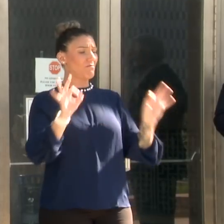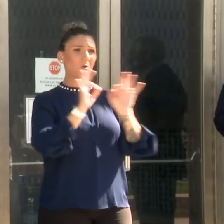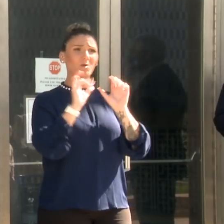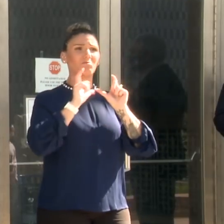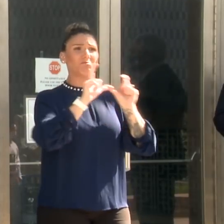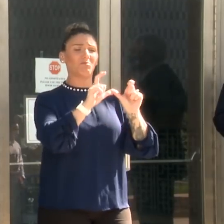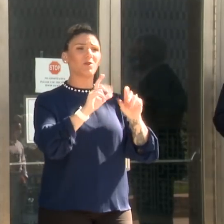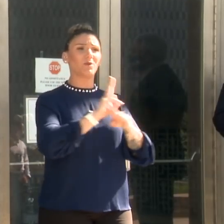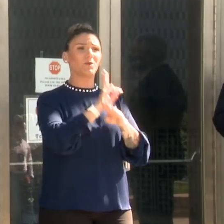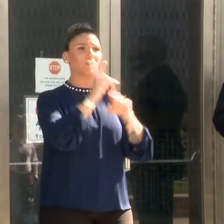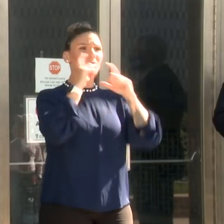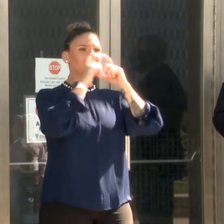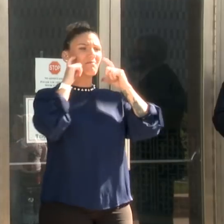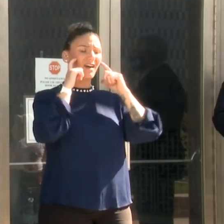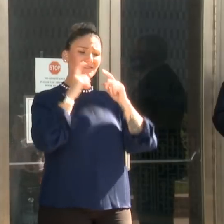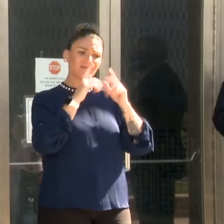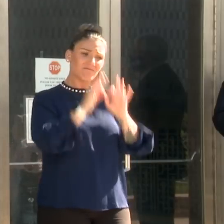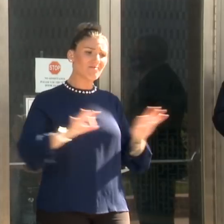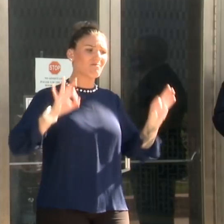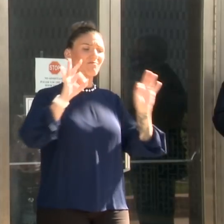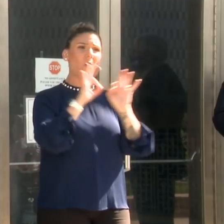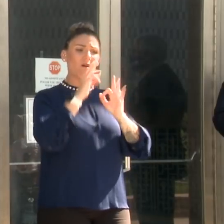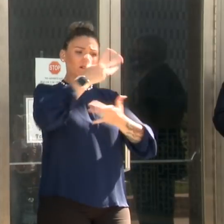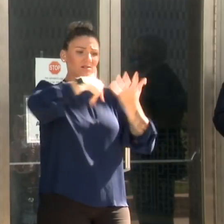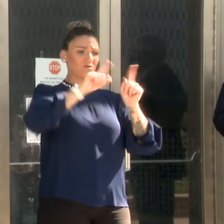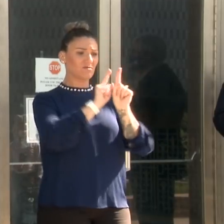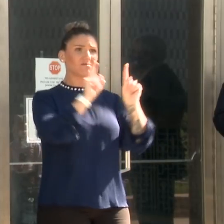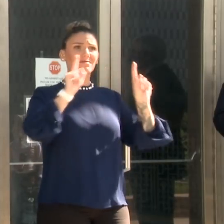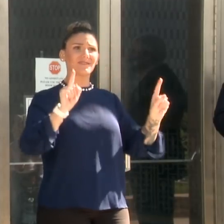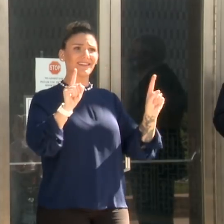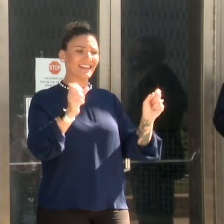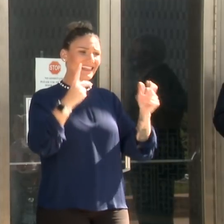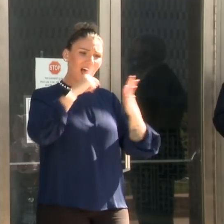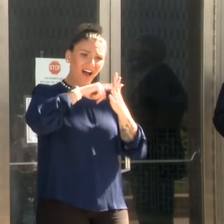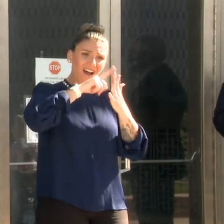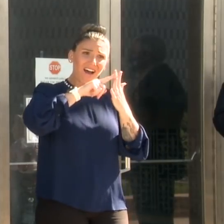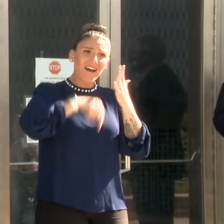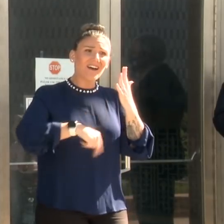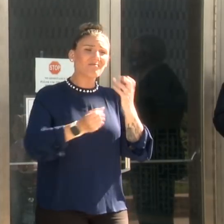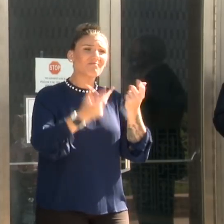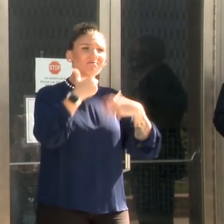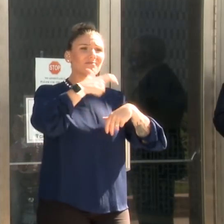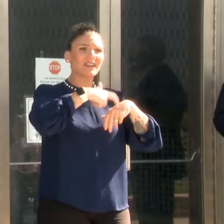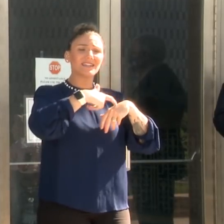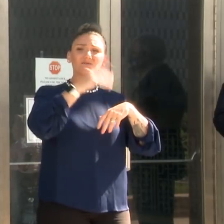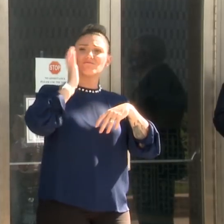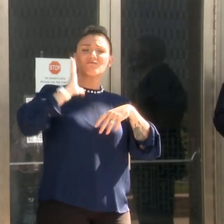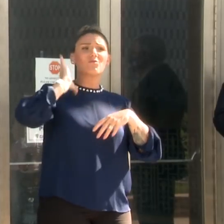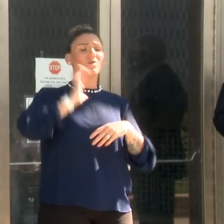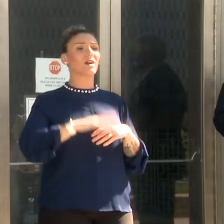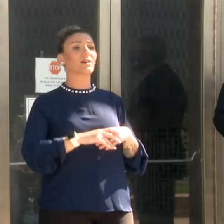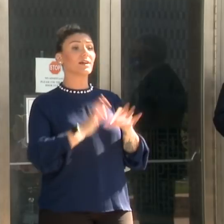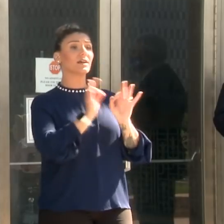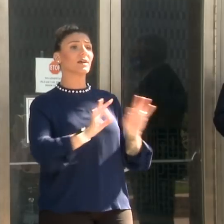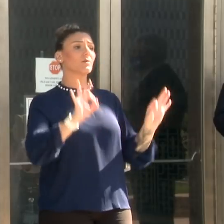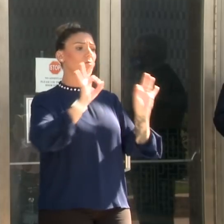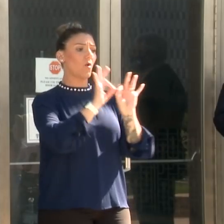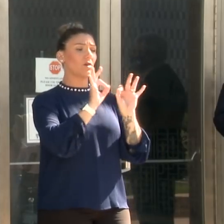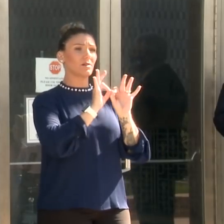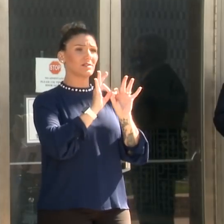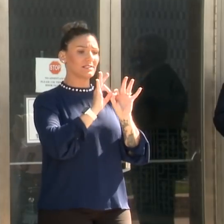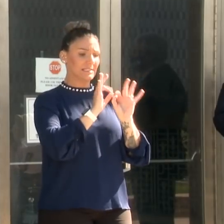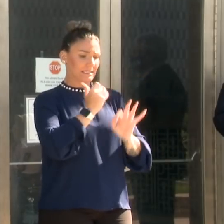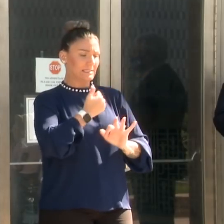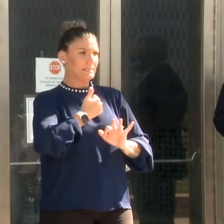important for us to maintain social distancing, and lots of it, and we've talked about this a few times before. It will be important for us to